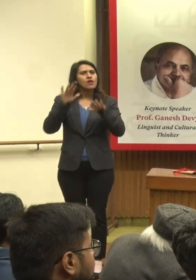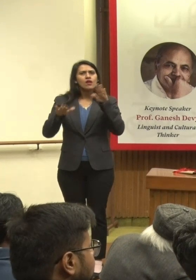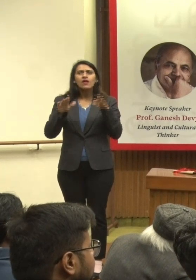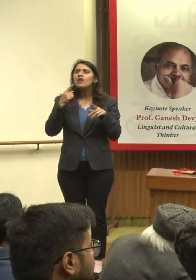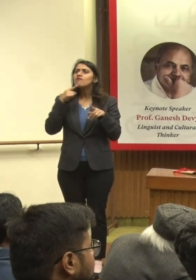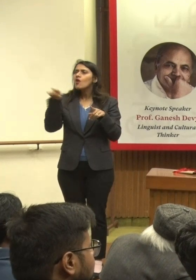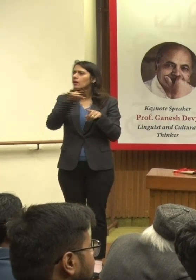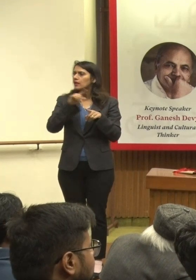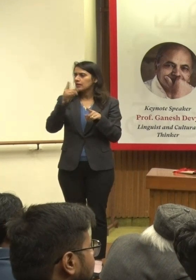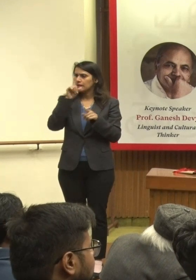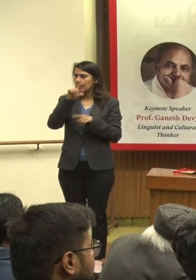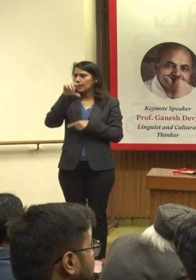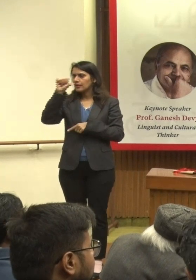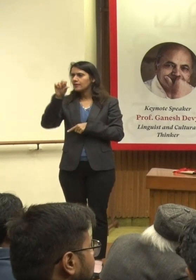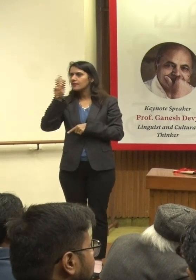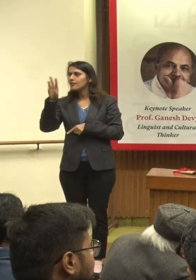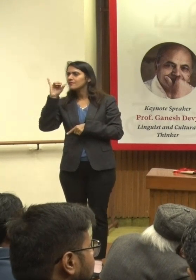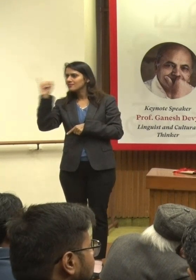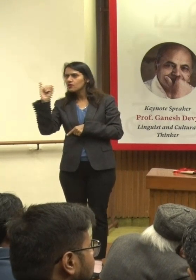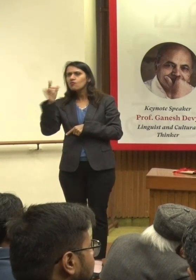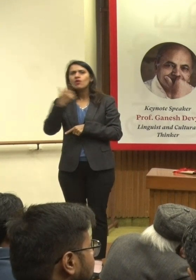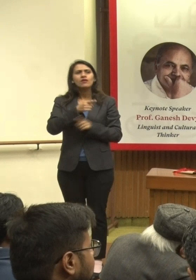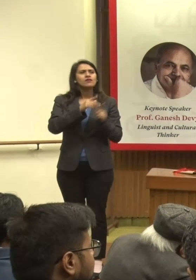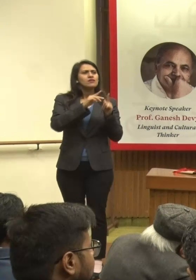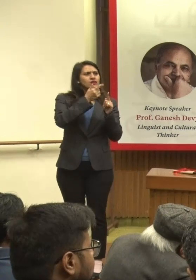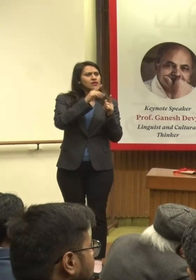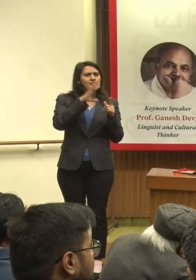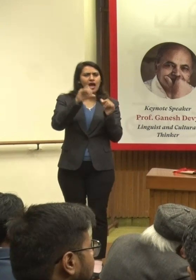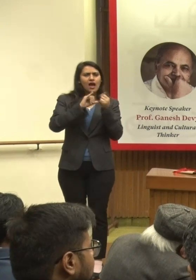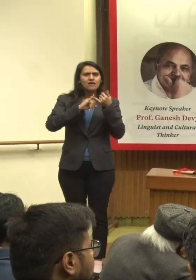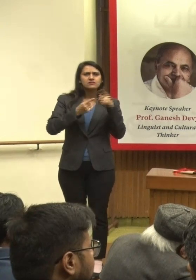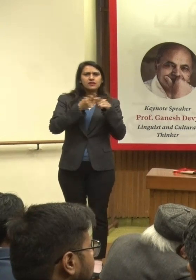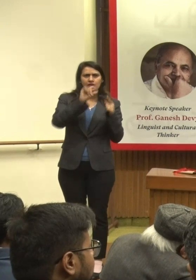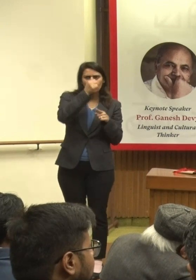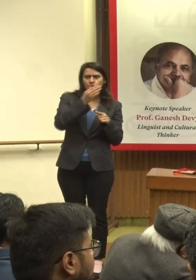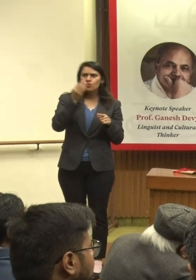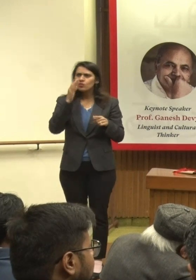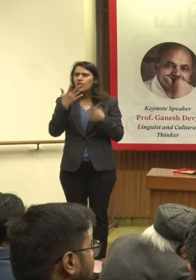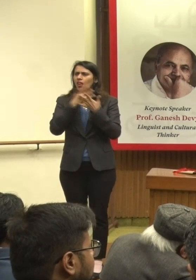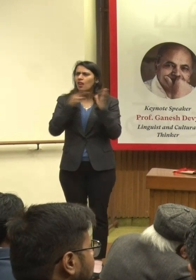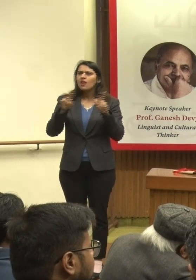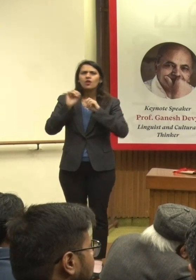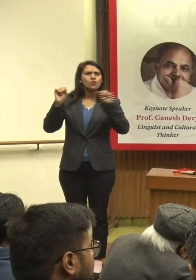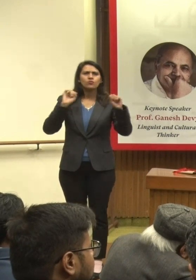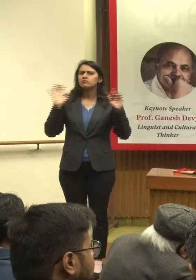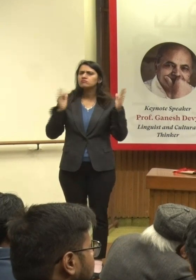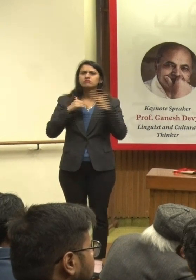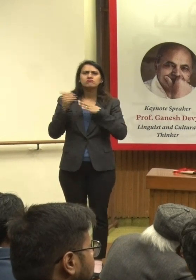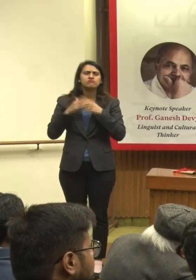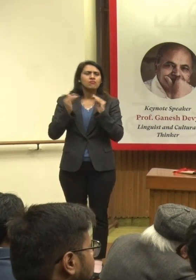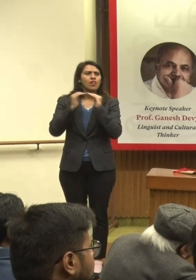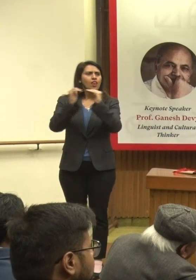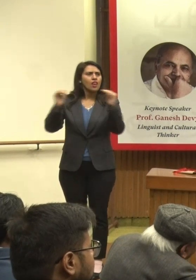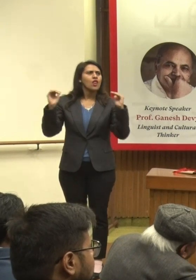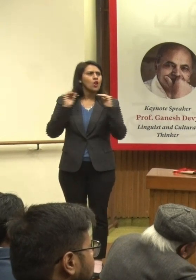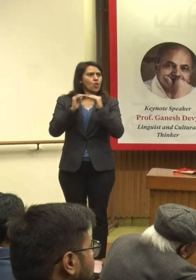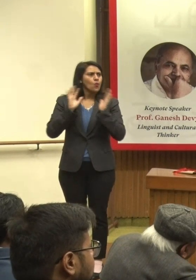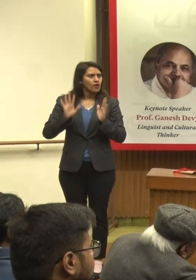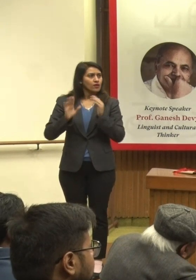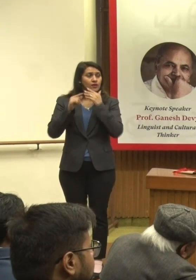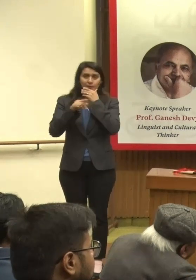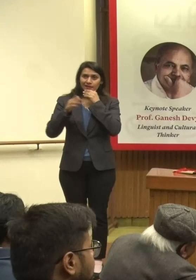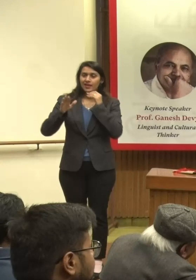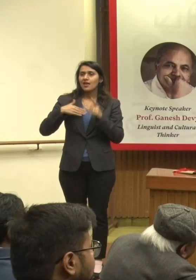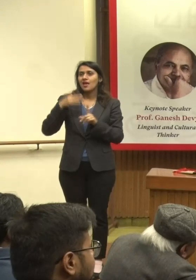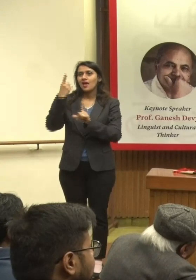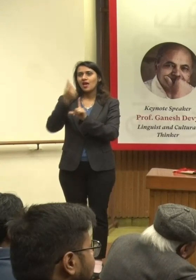in 1936, and later in the Constituent Assembly, the Constitution of India, which I wish it a Happy New